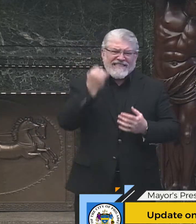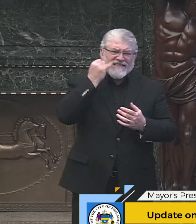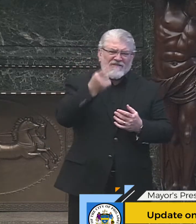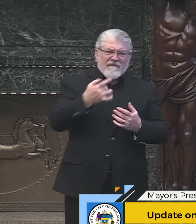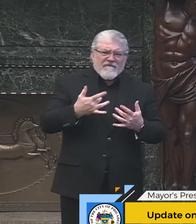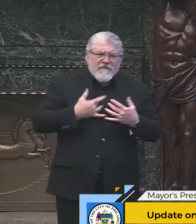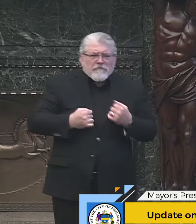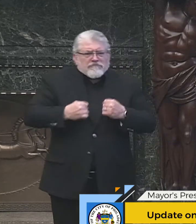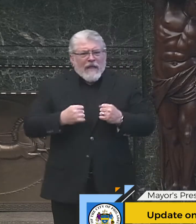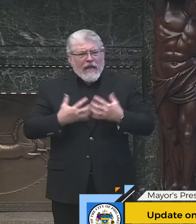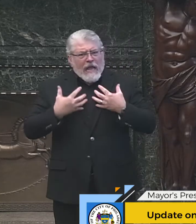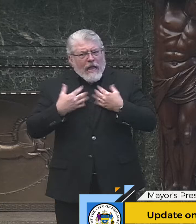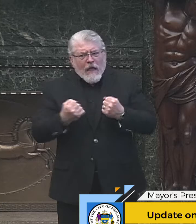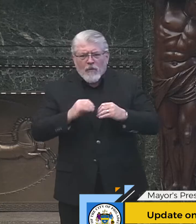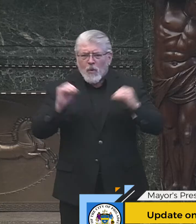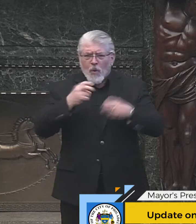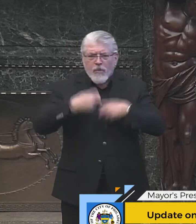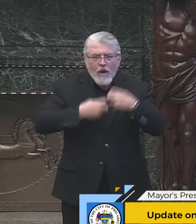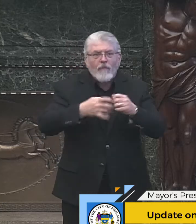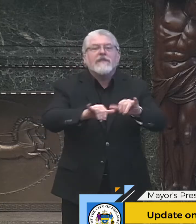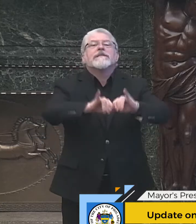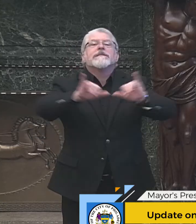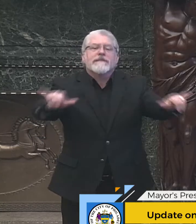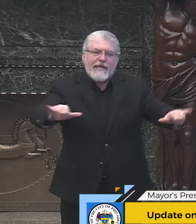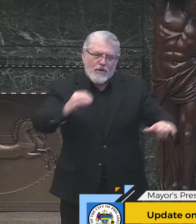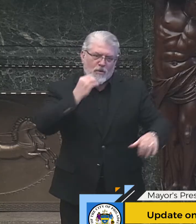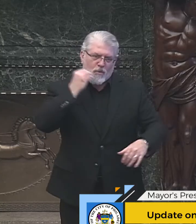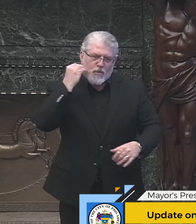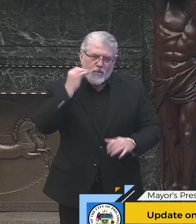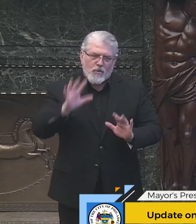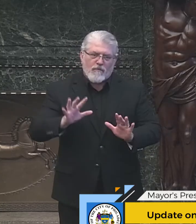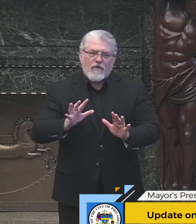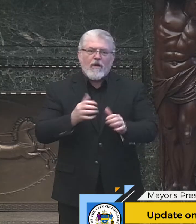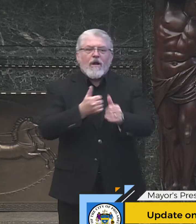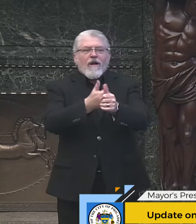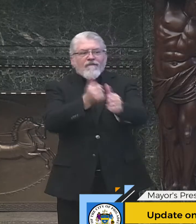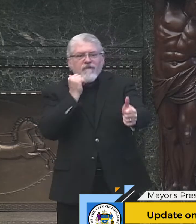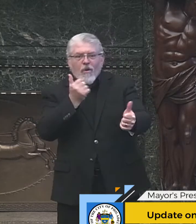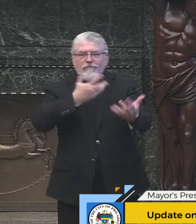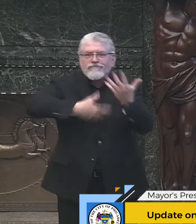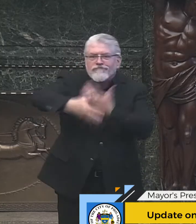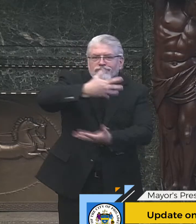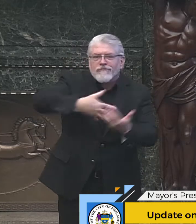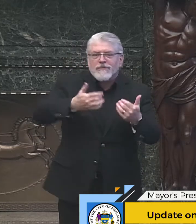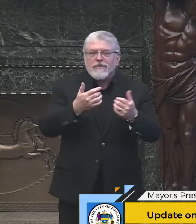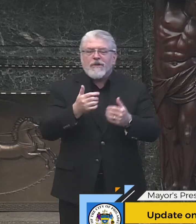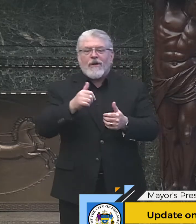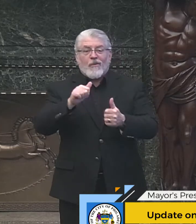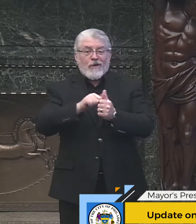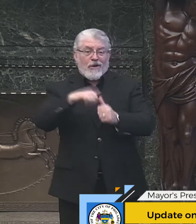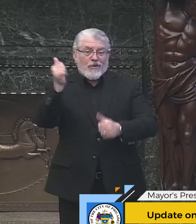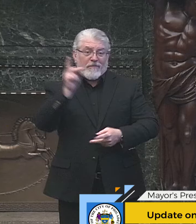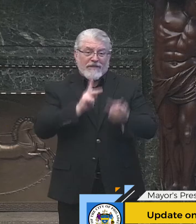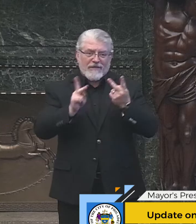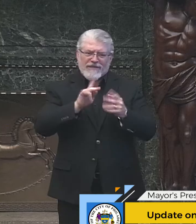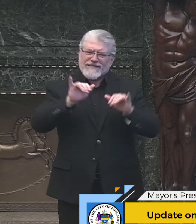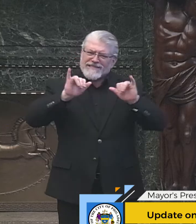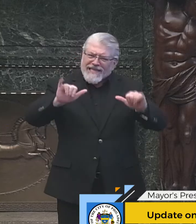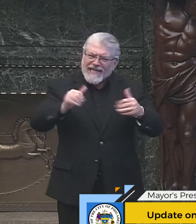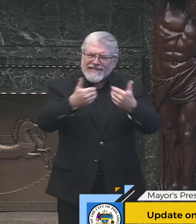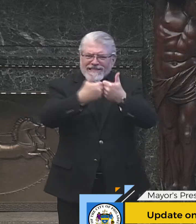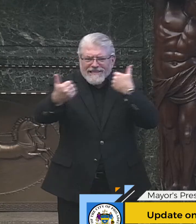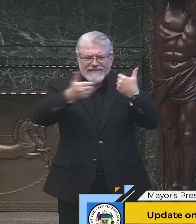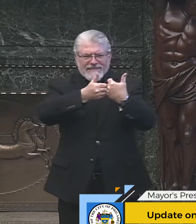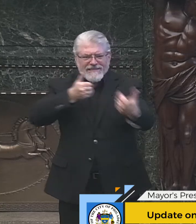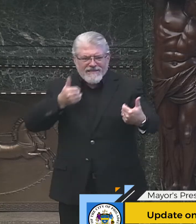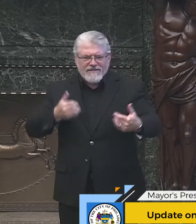breathing, just stay home. Stay away from other people for sure, but stay home and try to ride it out. If you have difficulty breathing, that's when you need to go to an emergency department.